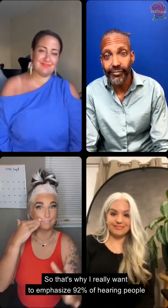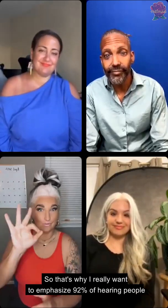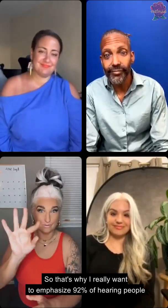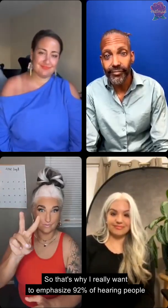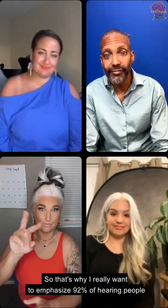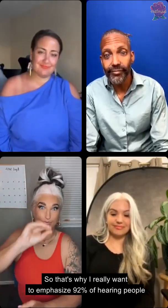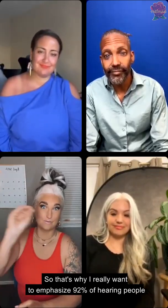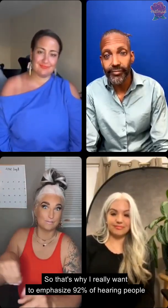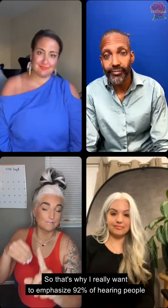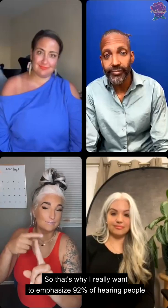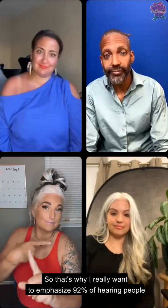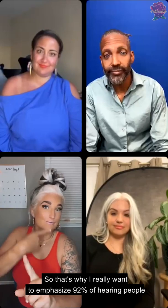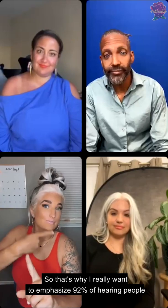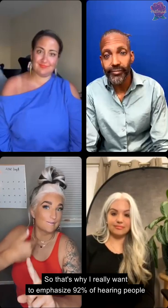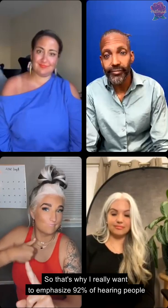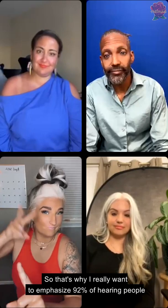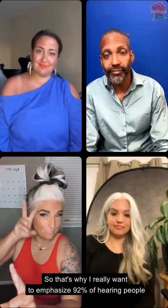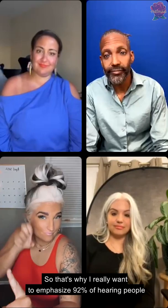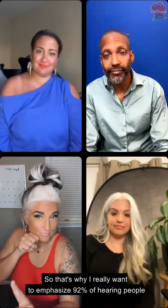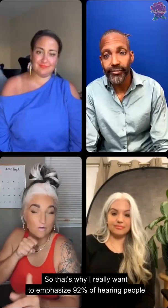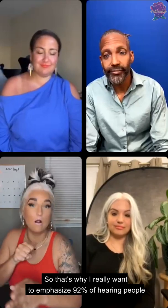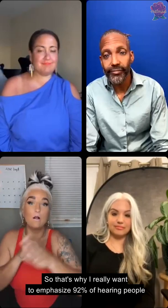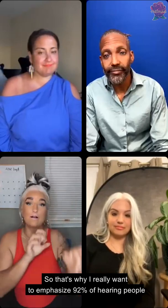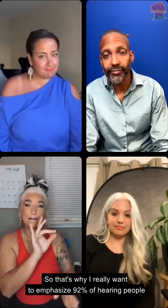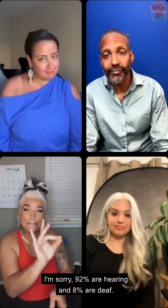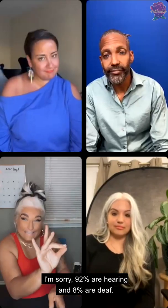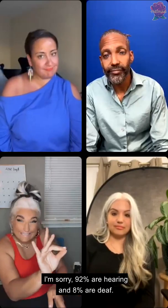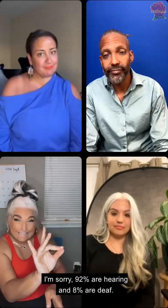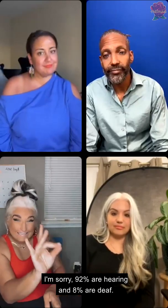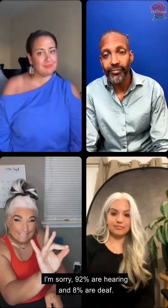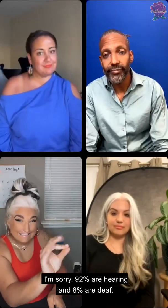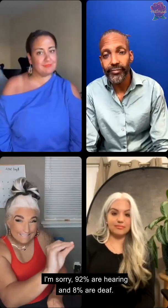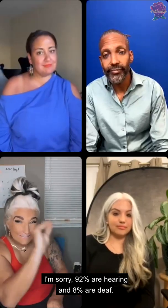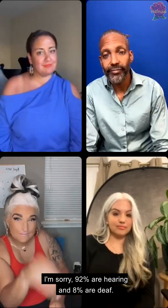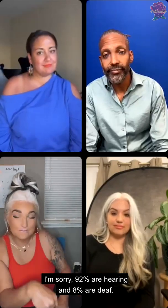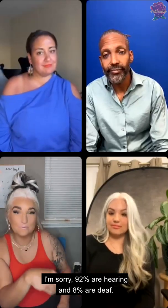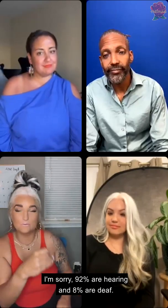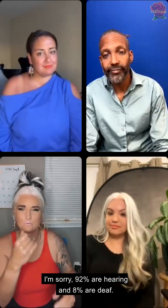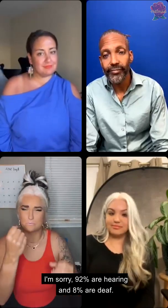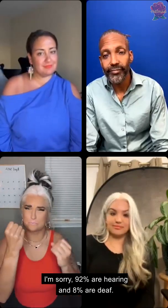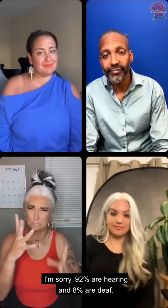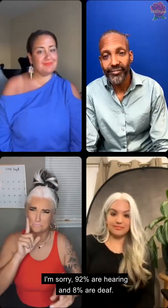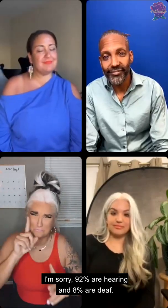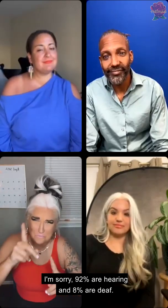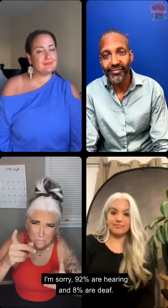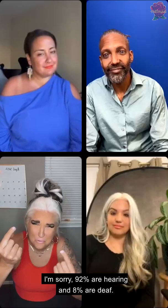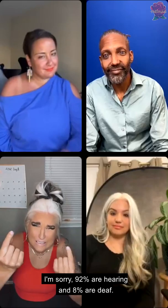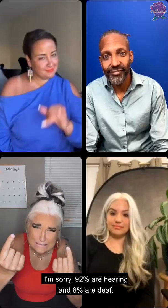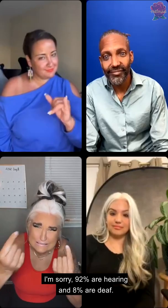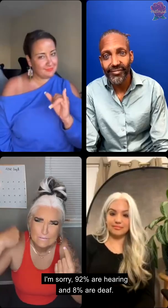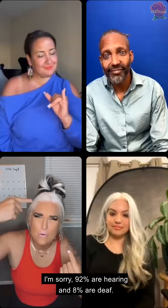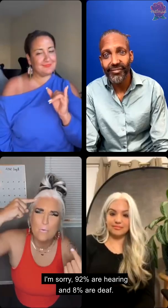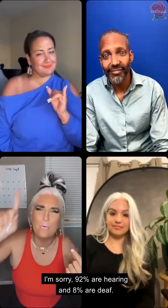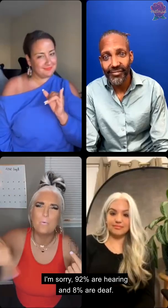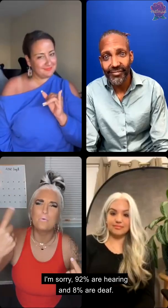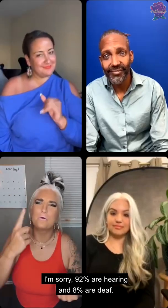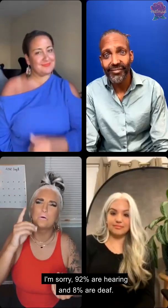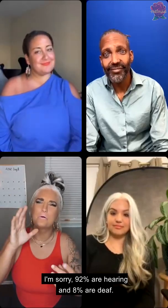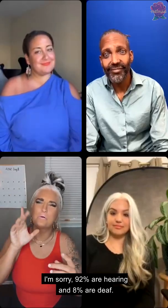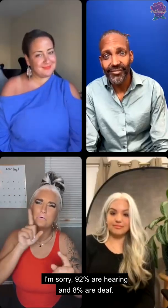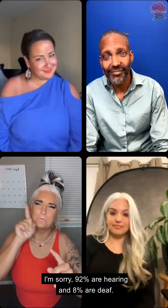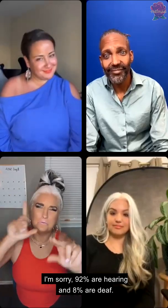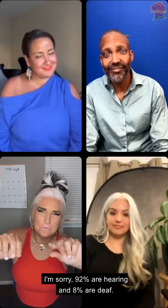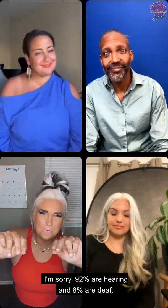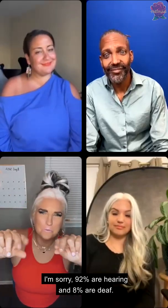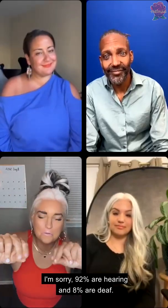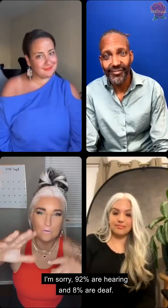I really want to emphasize 92% of hearing people have Wardenberg. I'm sorry, 92%